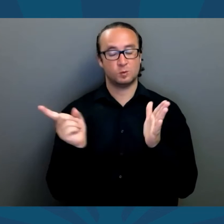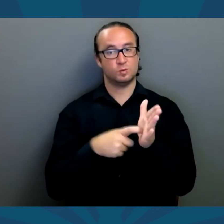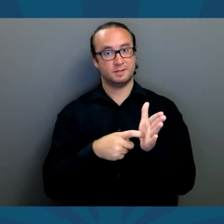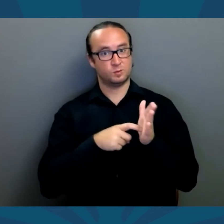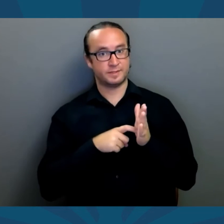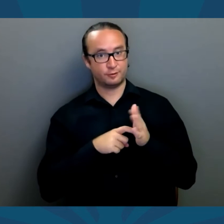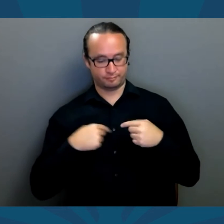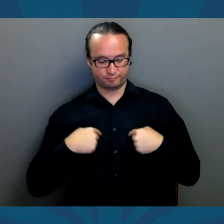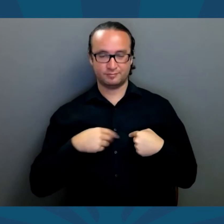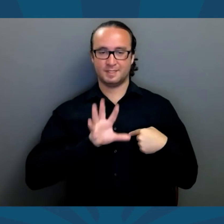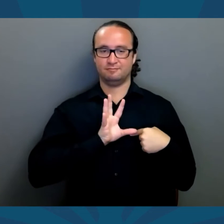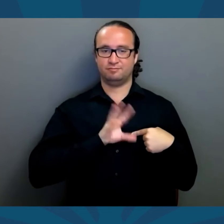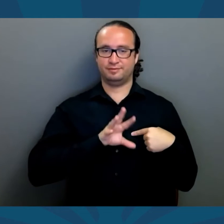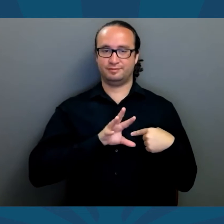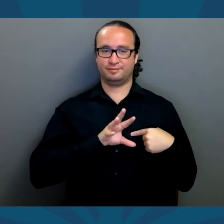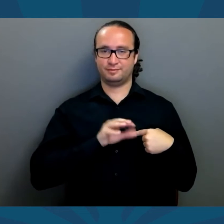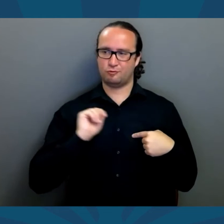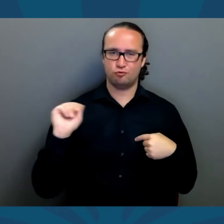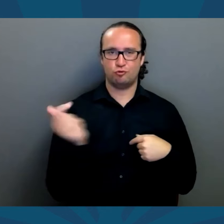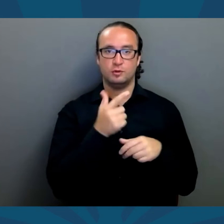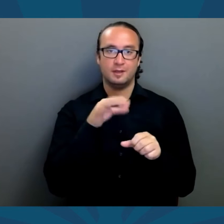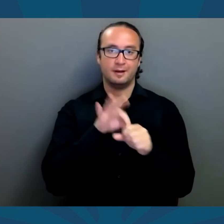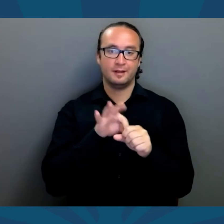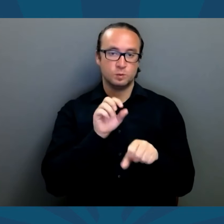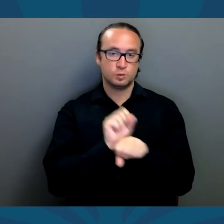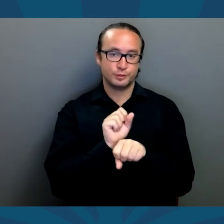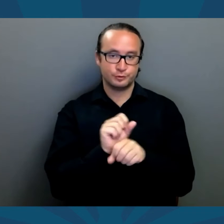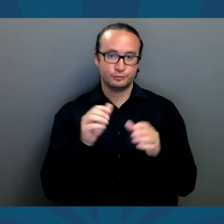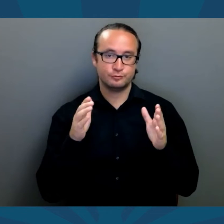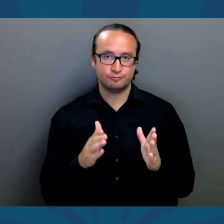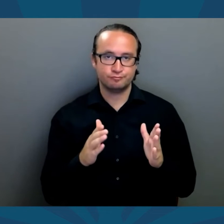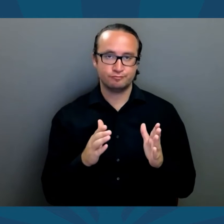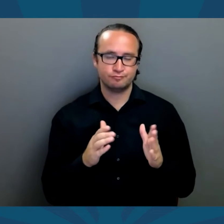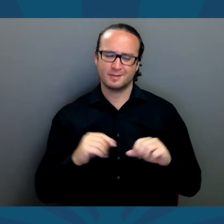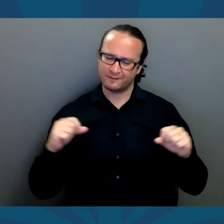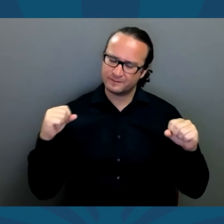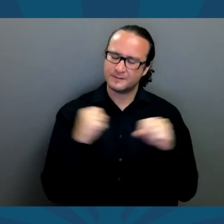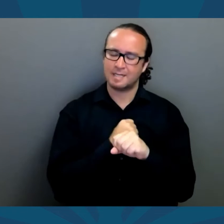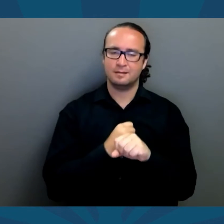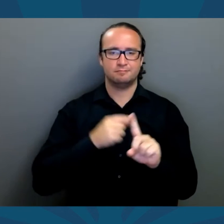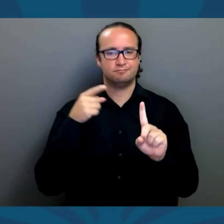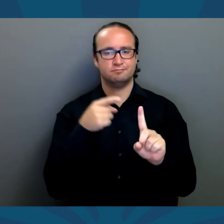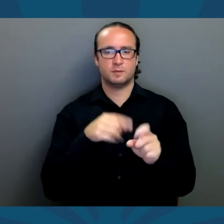require body cams on all election workers, and fight for voter ID laws.